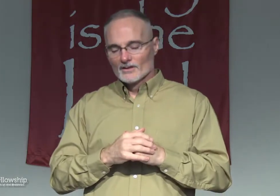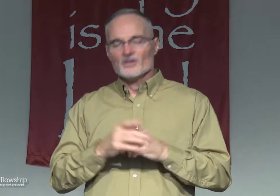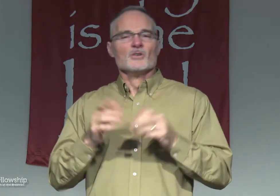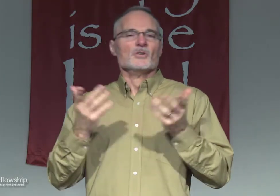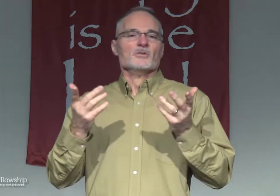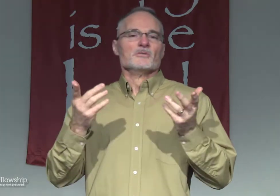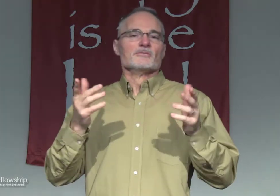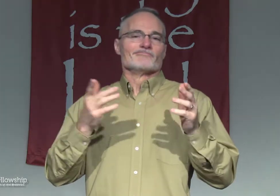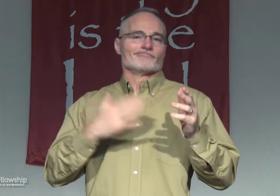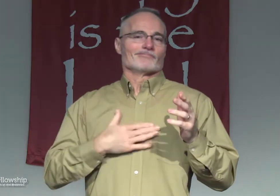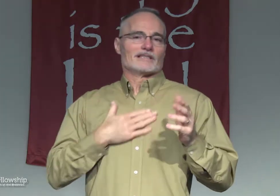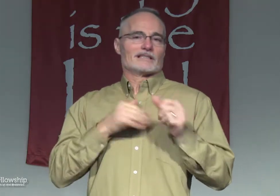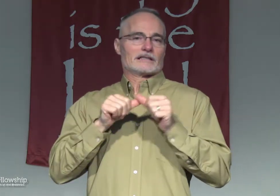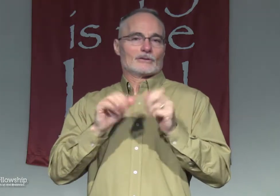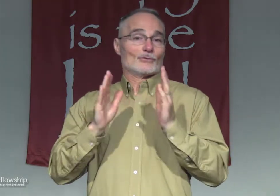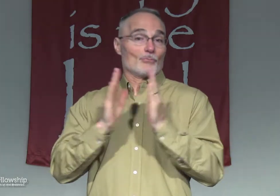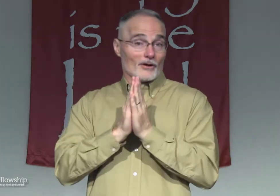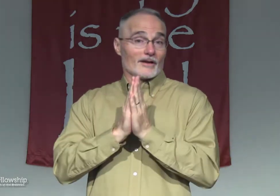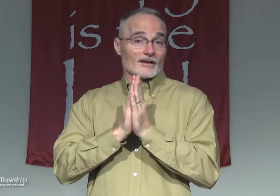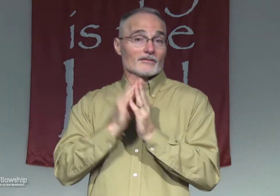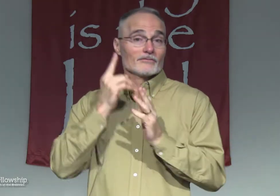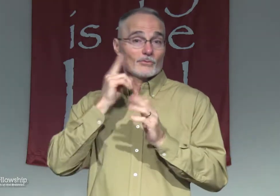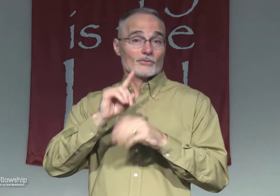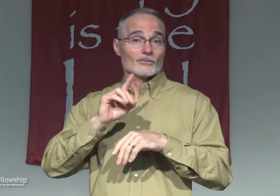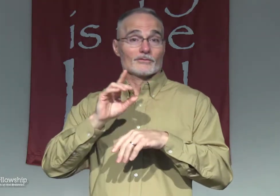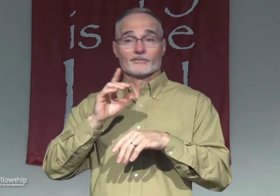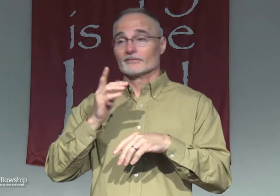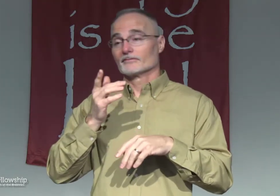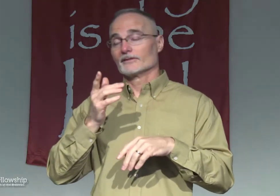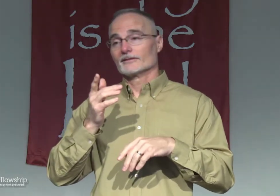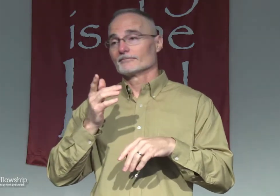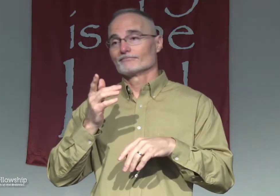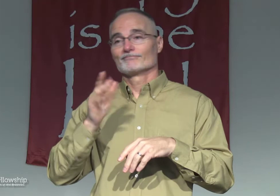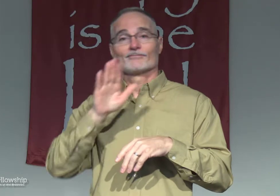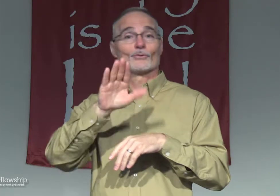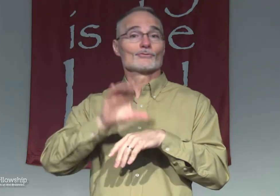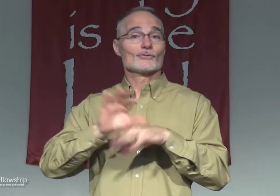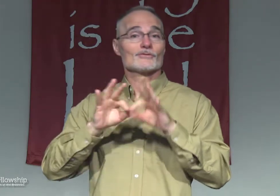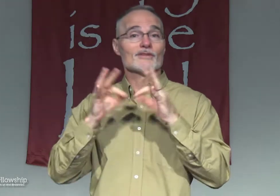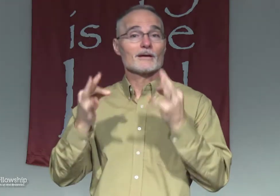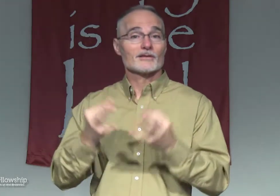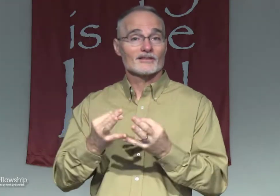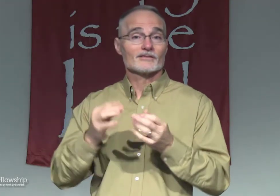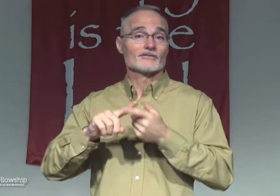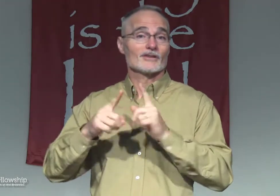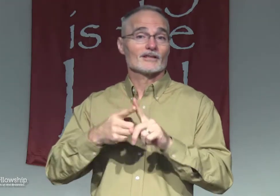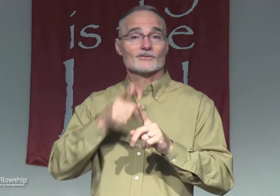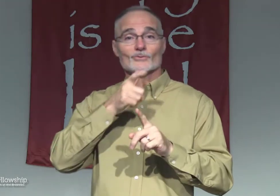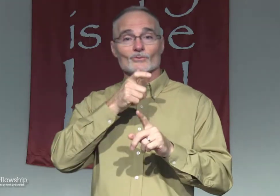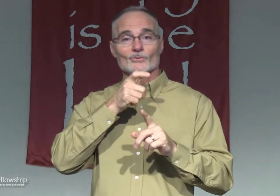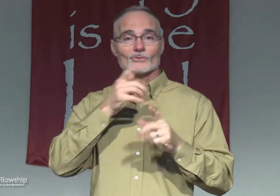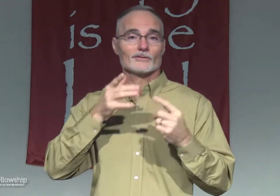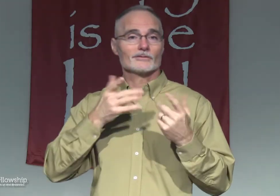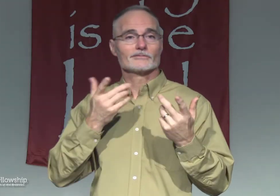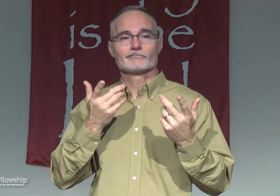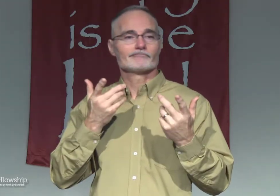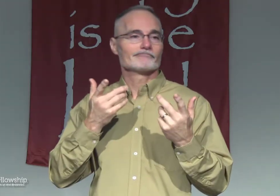better, more under control. So please continue to pray. Pray for your church family and your